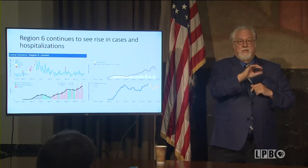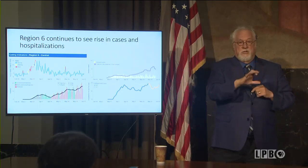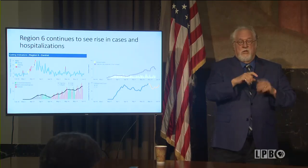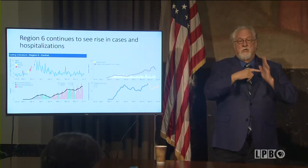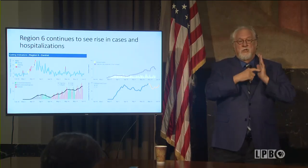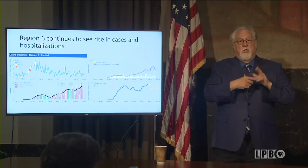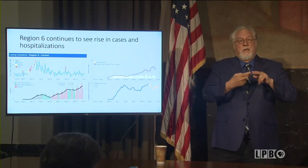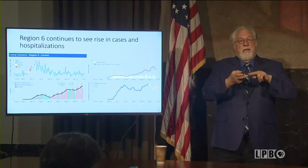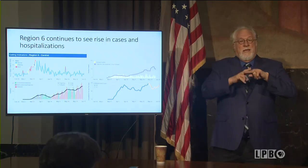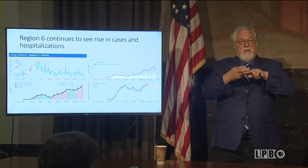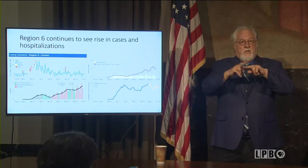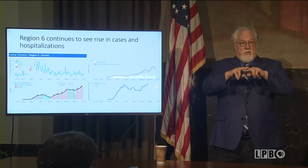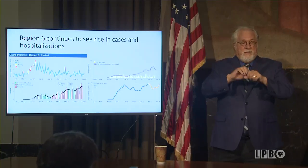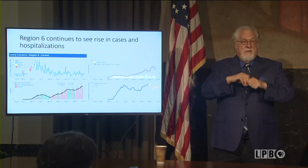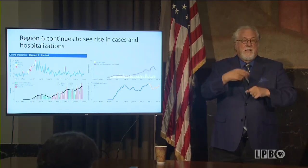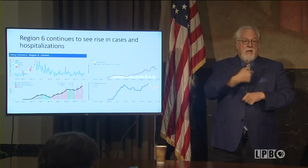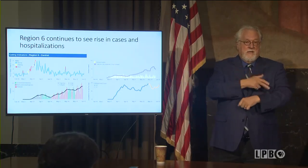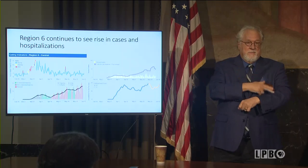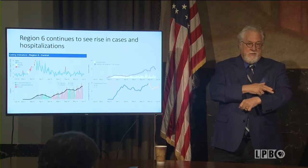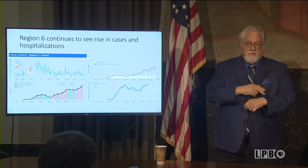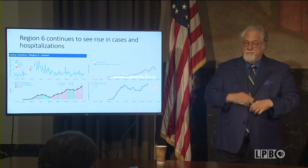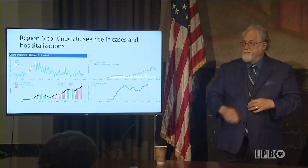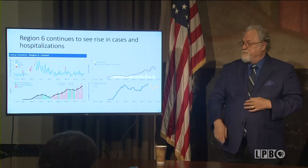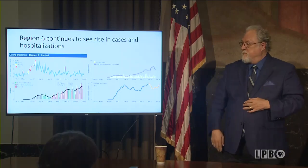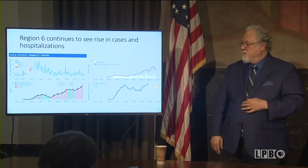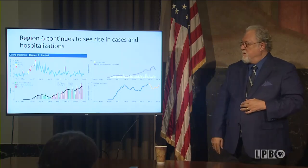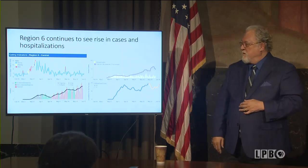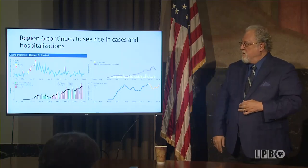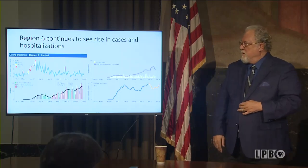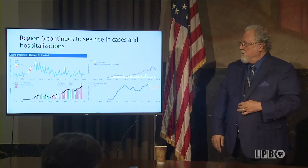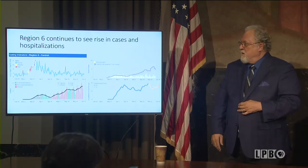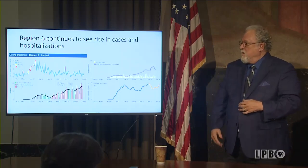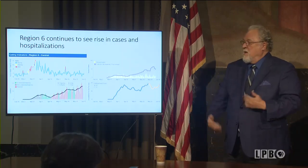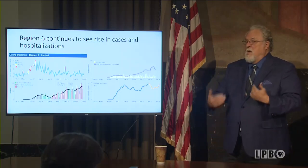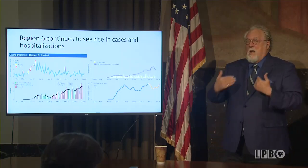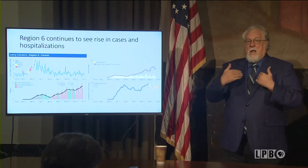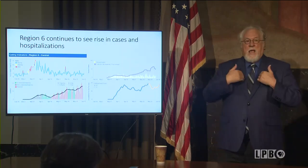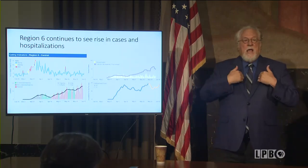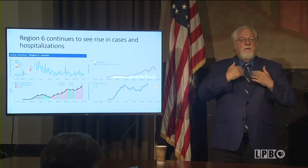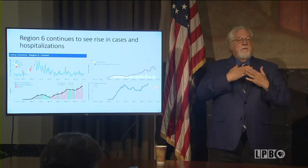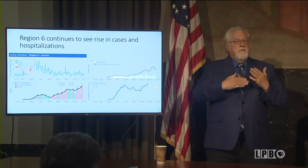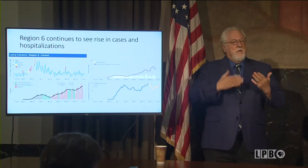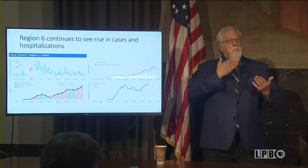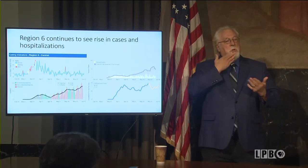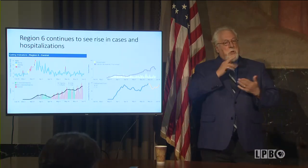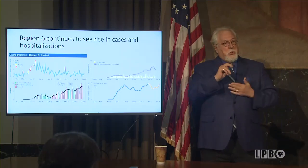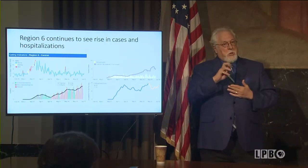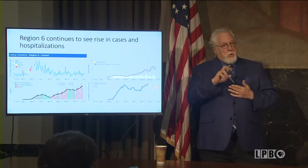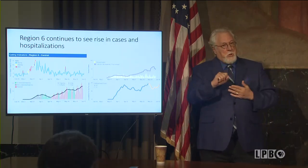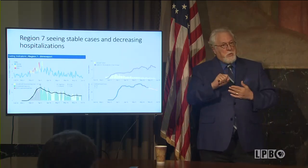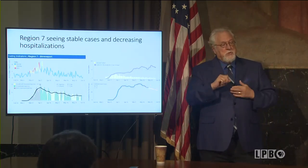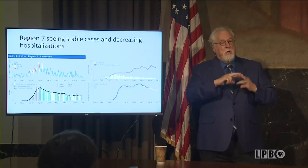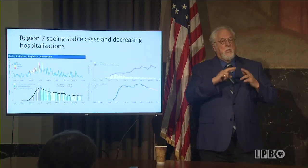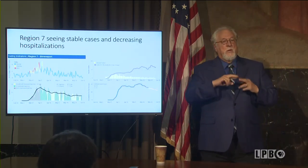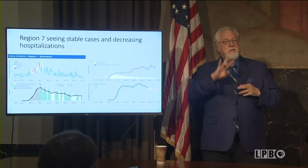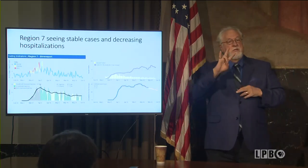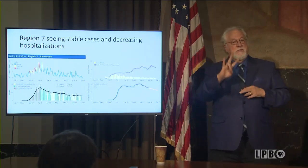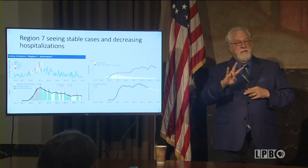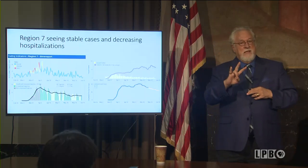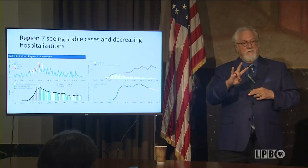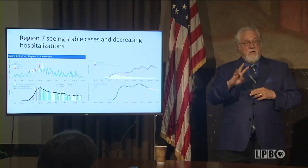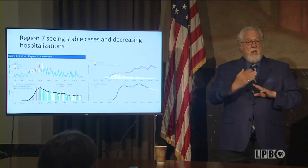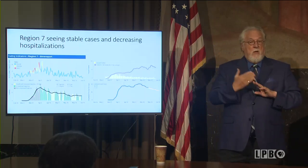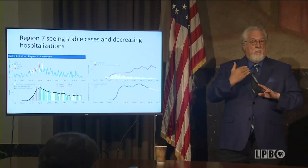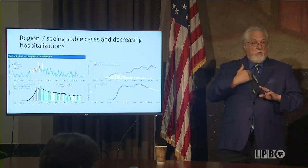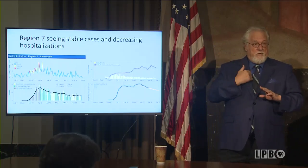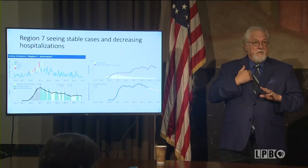an increase in cases and hospitalizations that's concerning. We do have some heartening news. Region 7